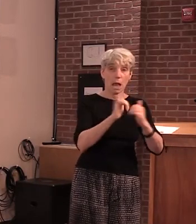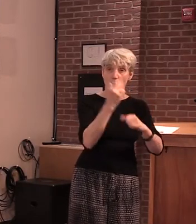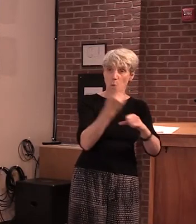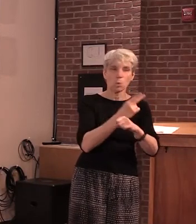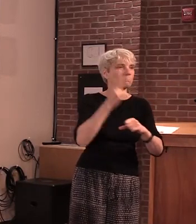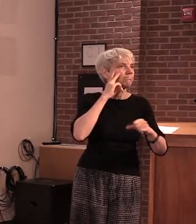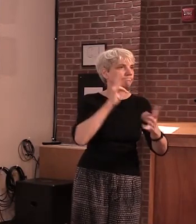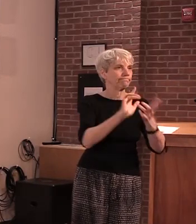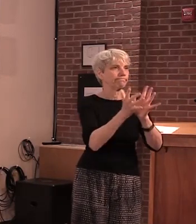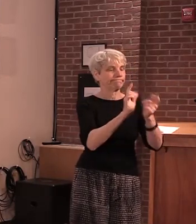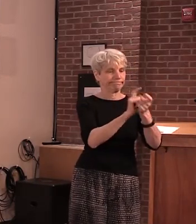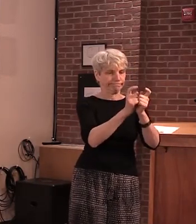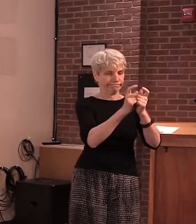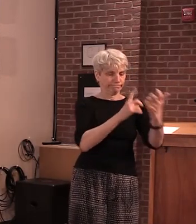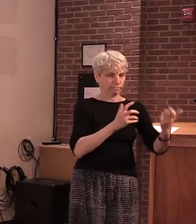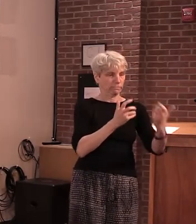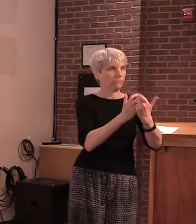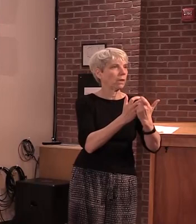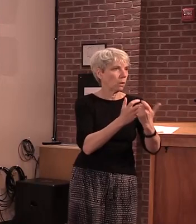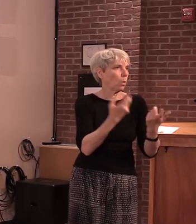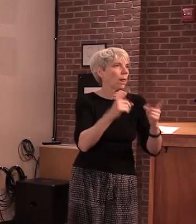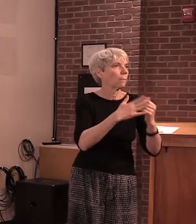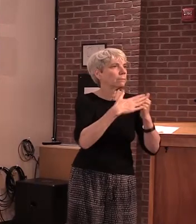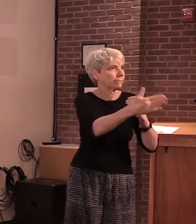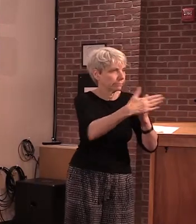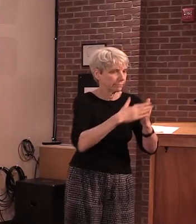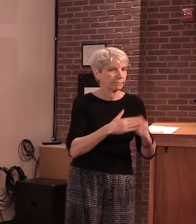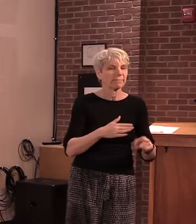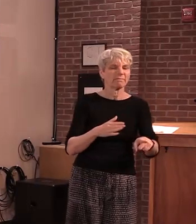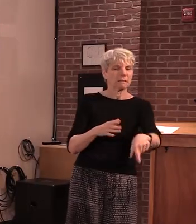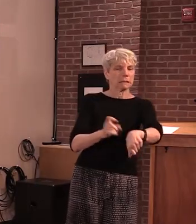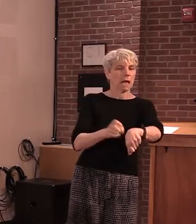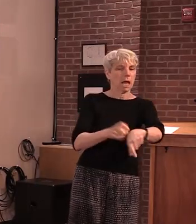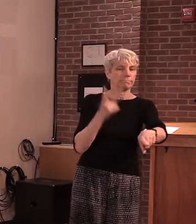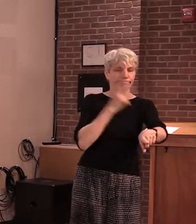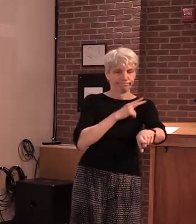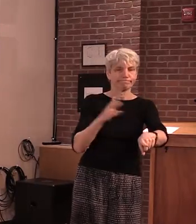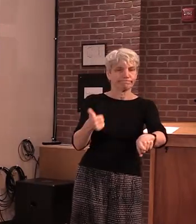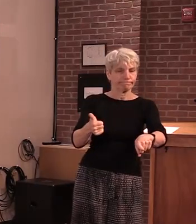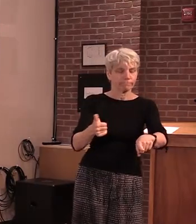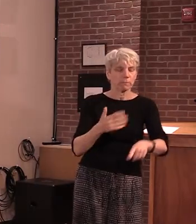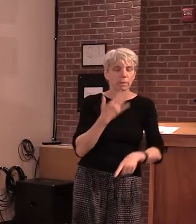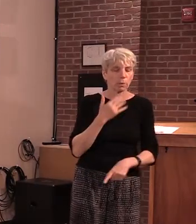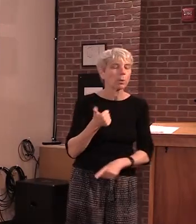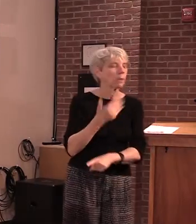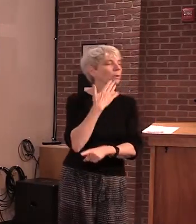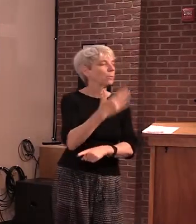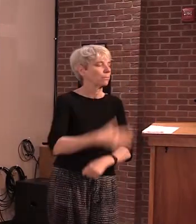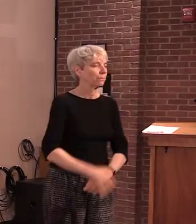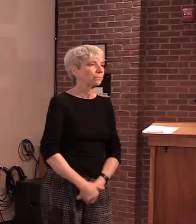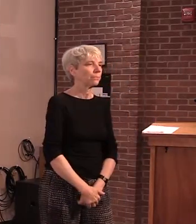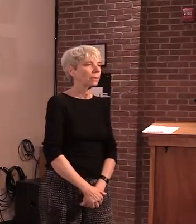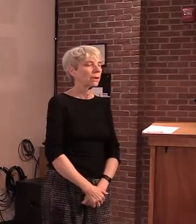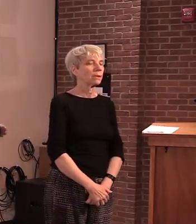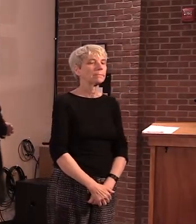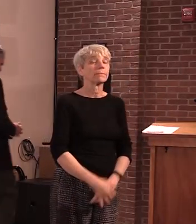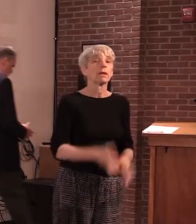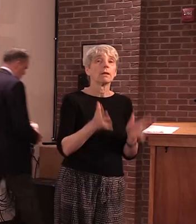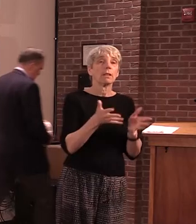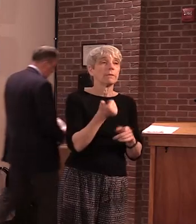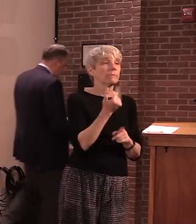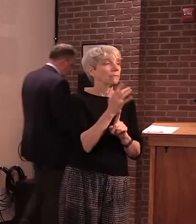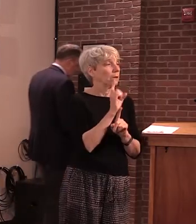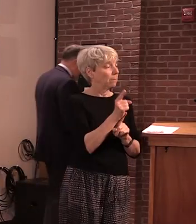environment. Okay, Chris, I think we need to move on. All right, thank you. All right, we have about 15 more minutes